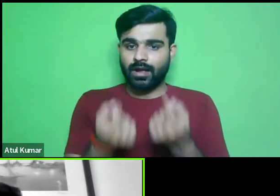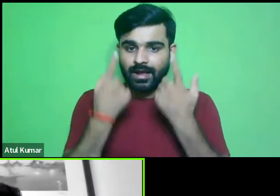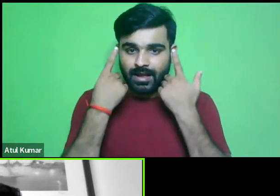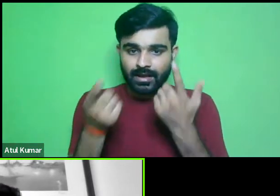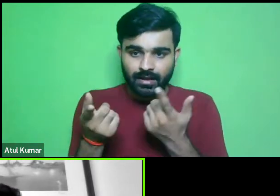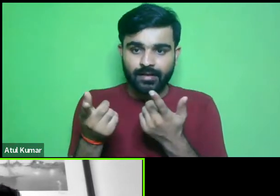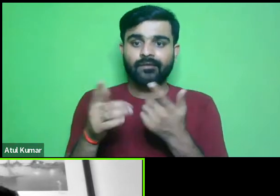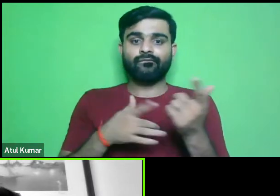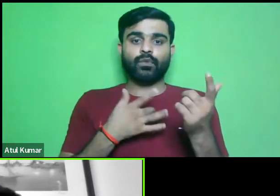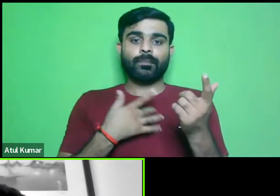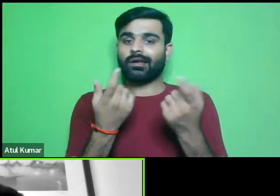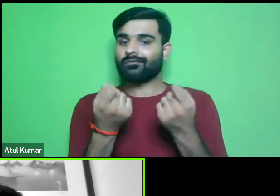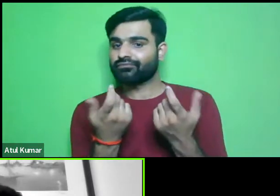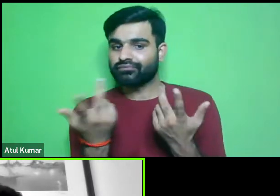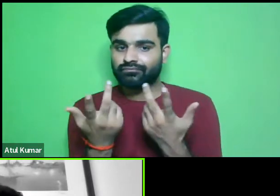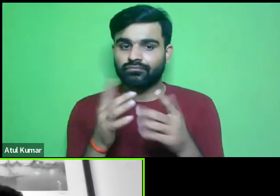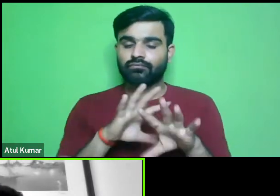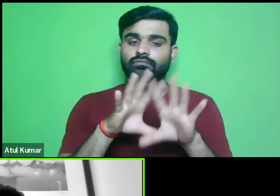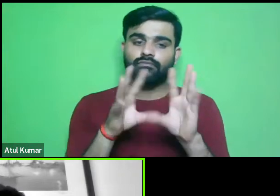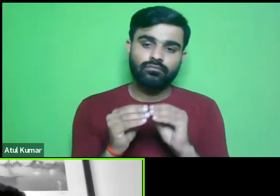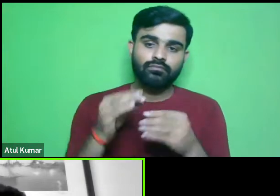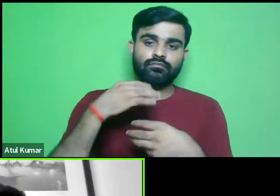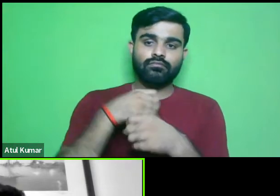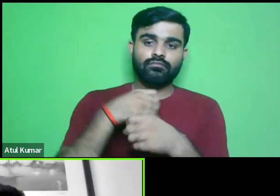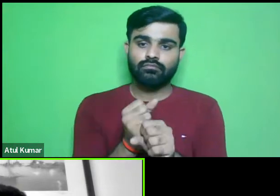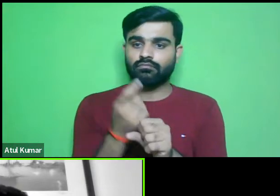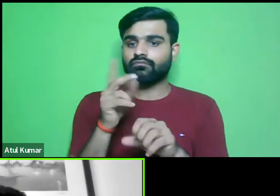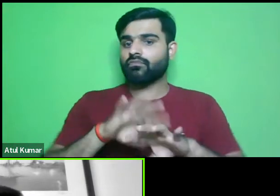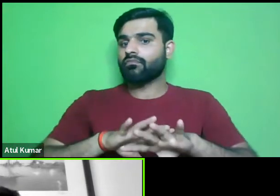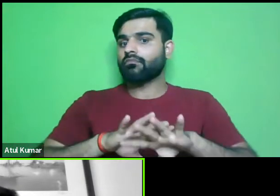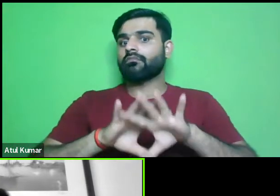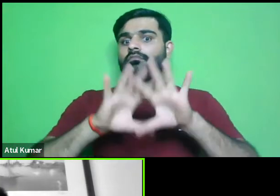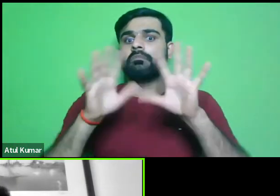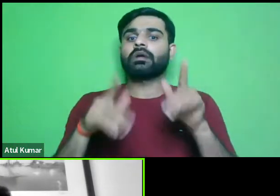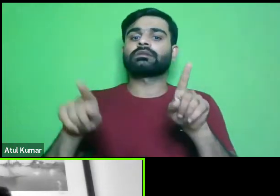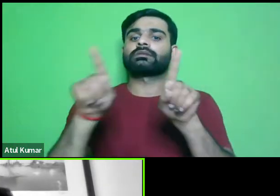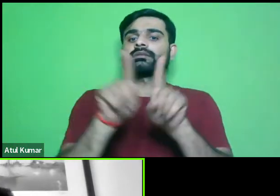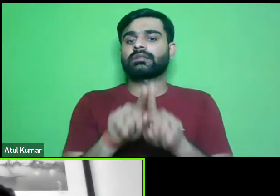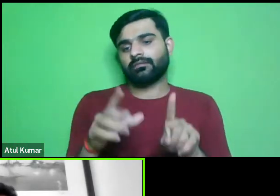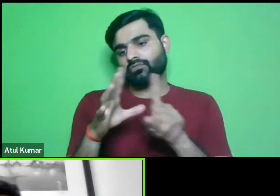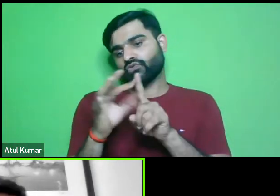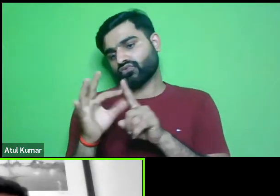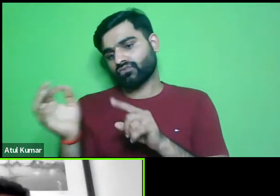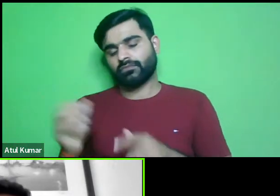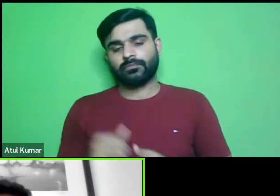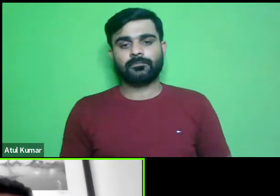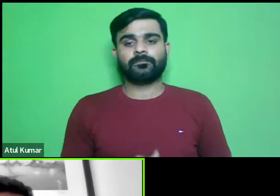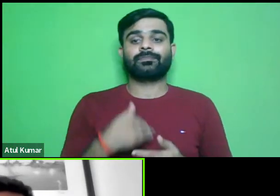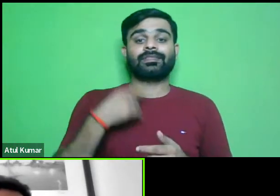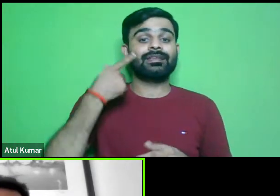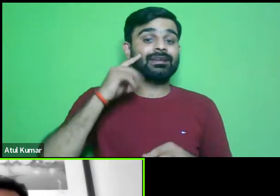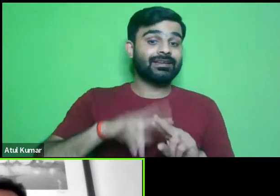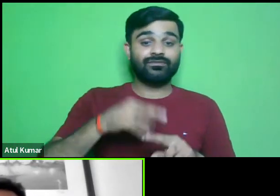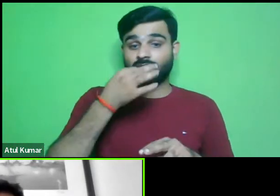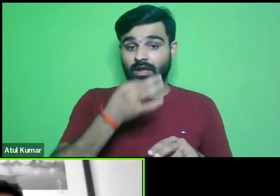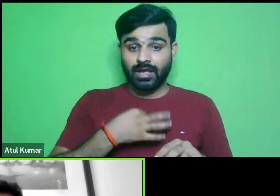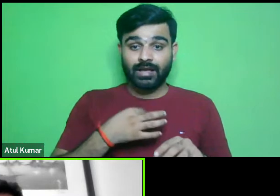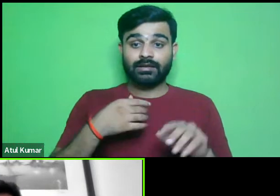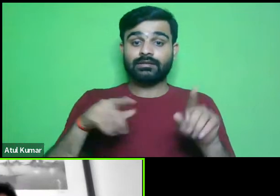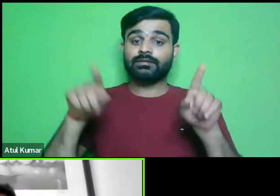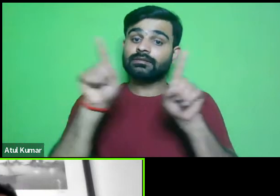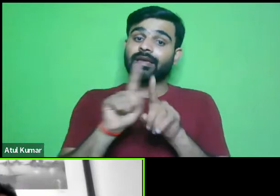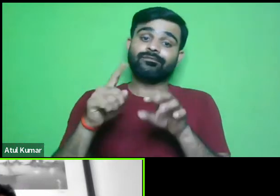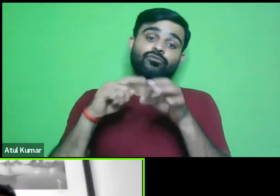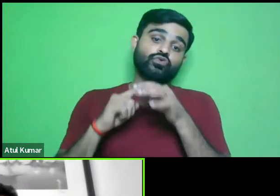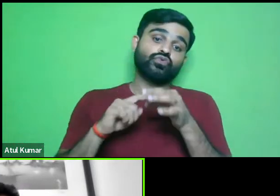they were receiving that money. And an audit revealed that a lot of that simply just wasn't true, right? I think if you were to ask ourselves a similar question,